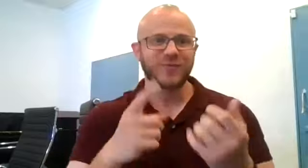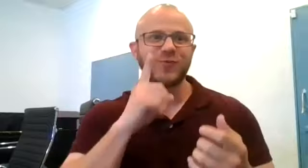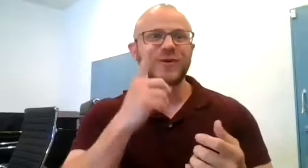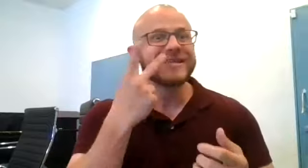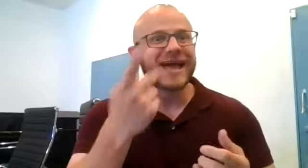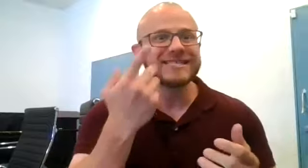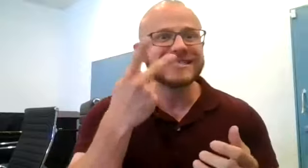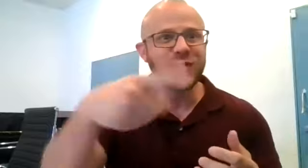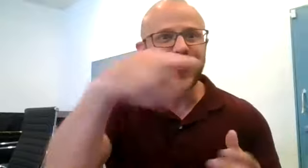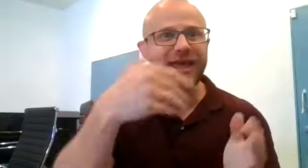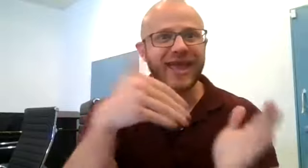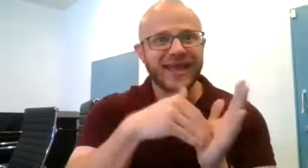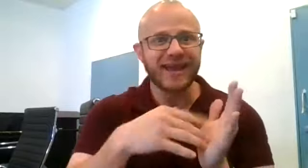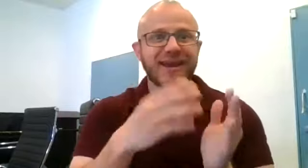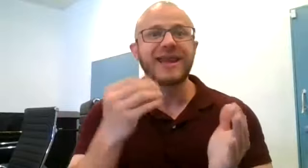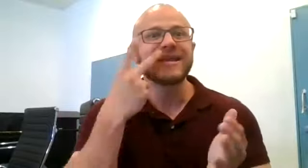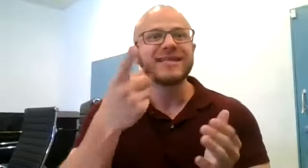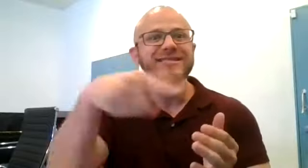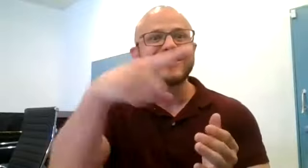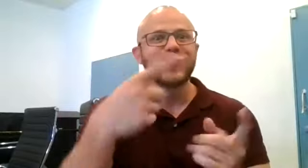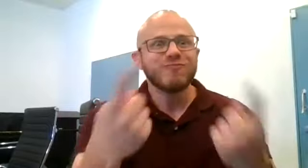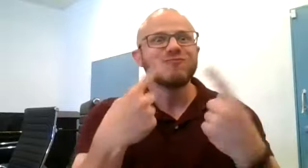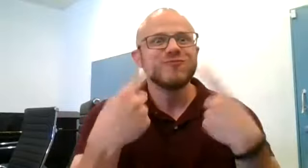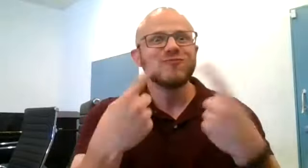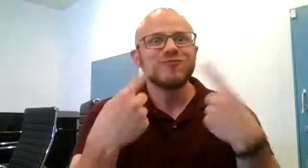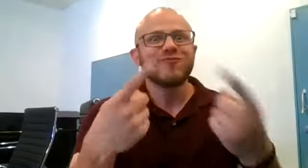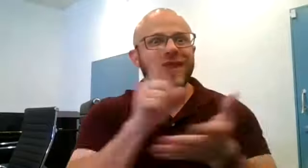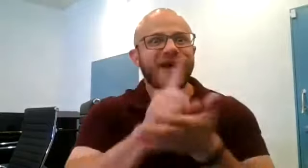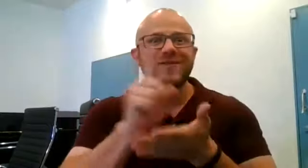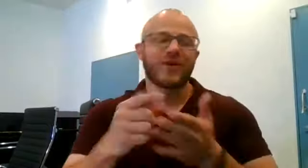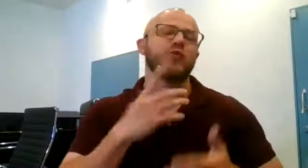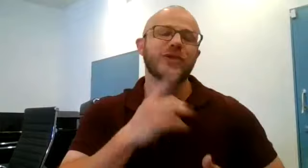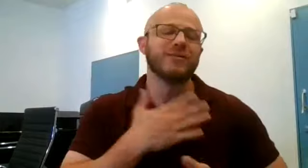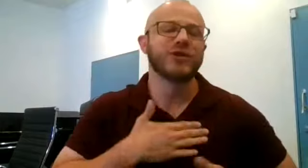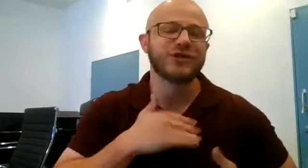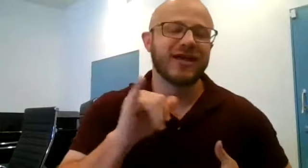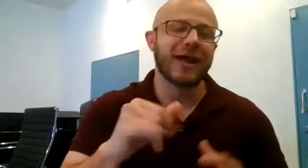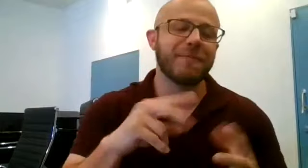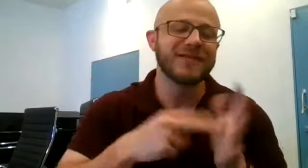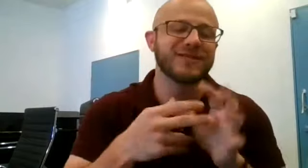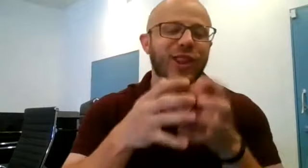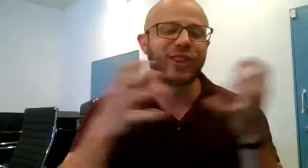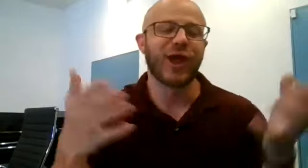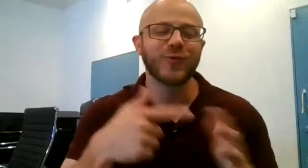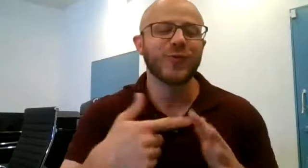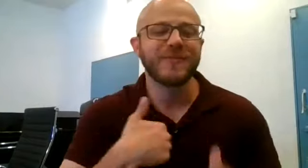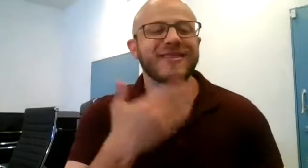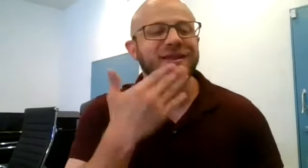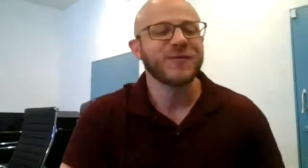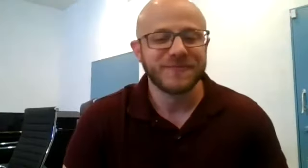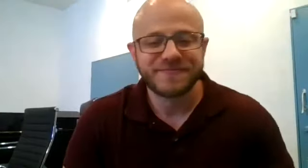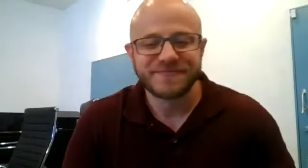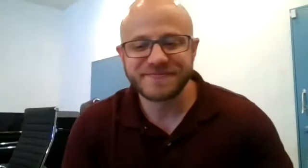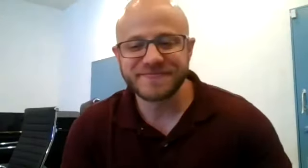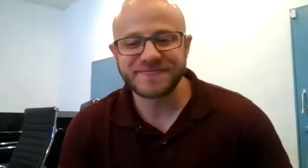for attending the class, and I will see you again. So every week, I'm so appreciative that you guys are coming. So that means a lot to me. So